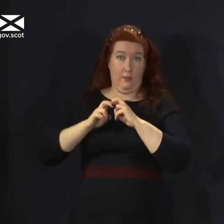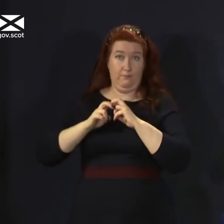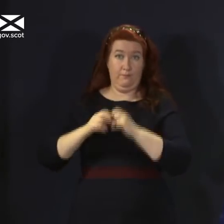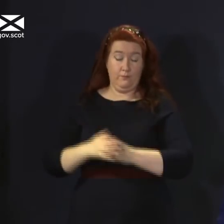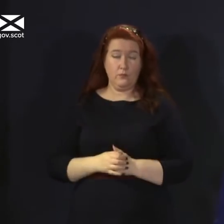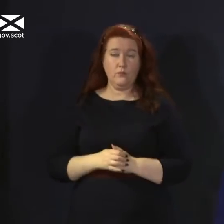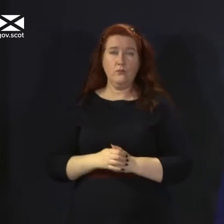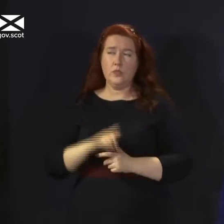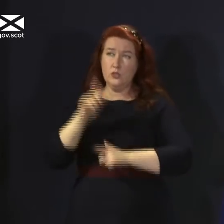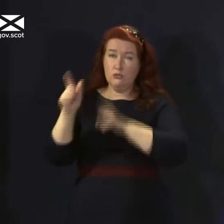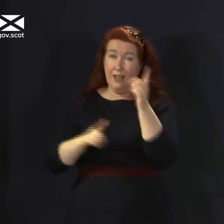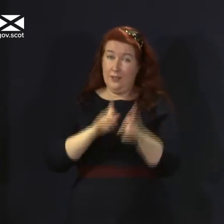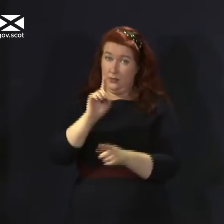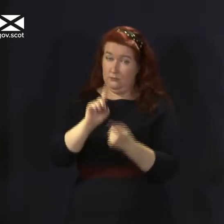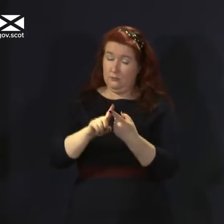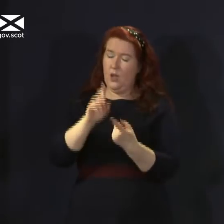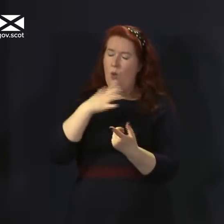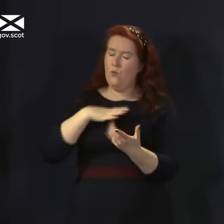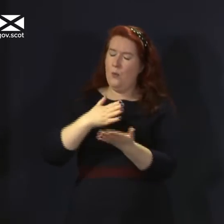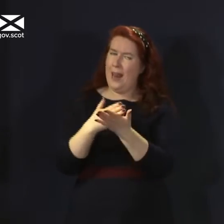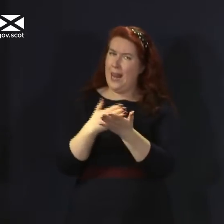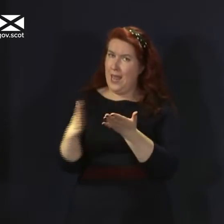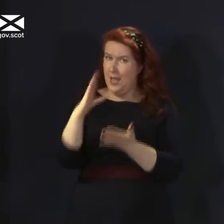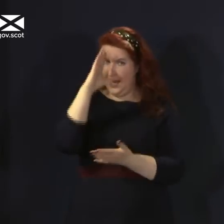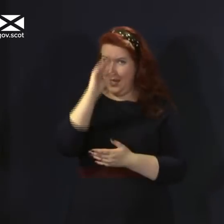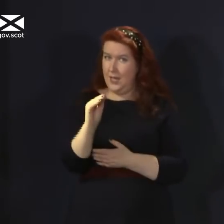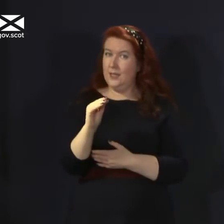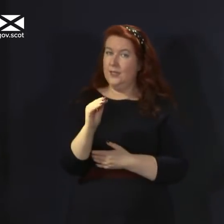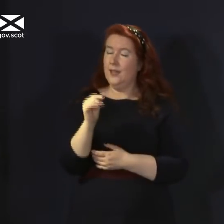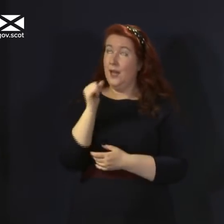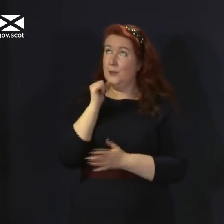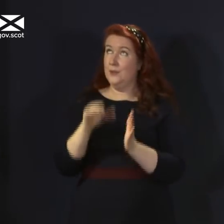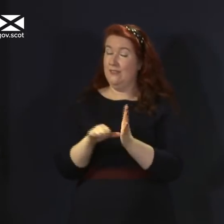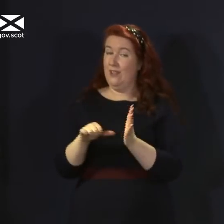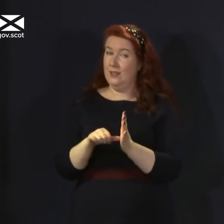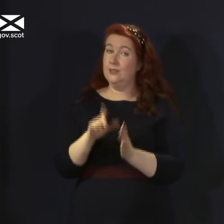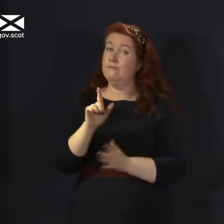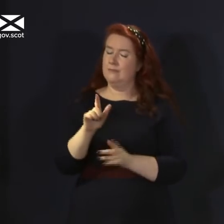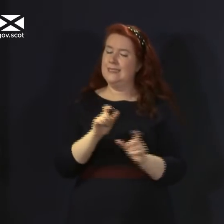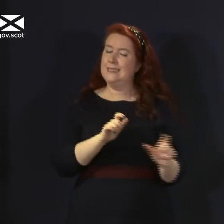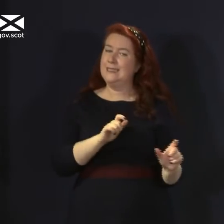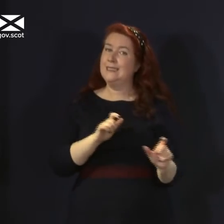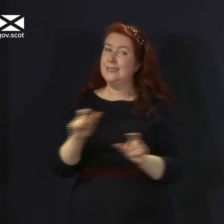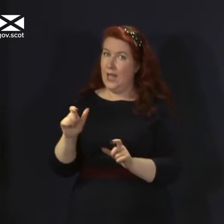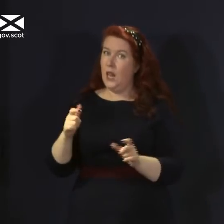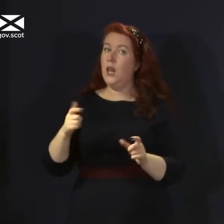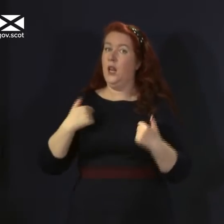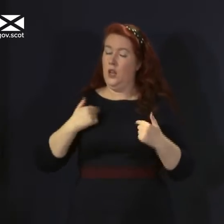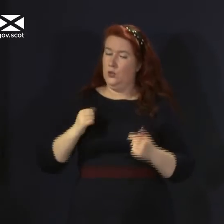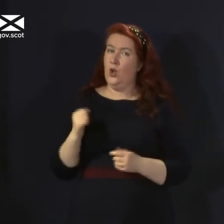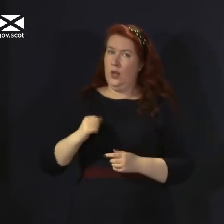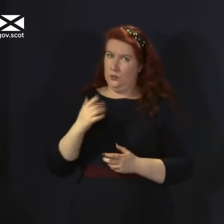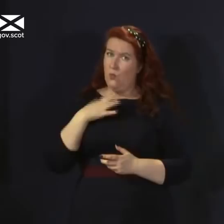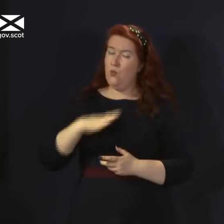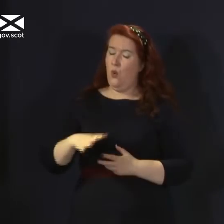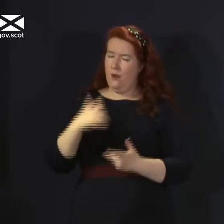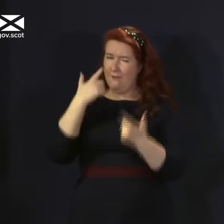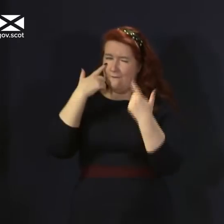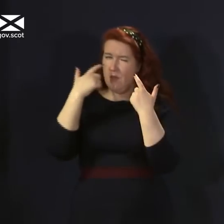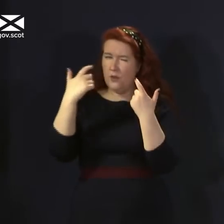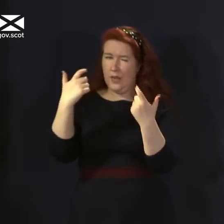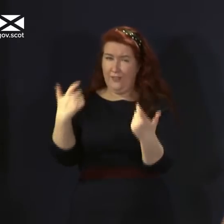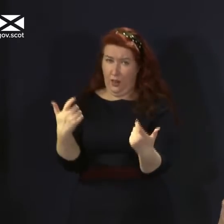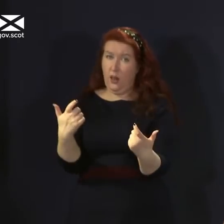this, let me be very, very clear, difficult though I know this is, that we still intend to be highly cautious on international